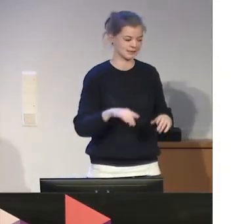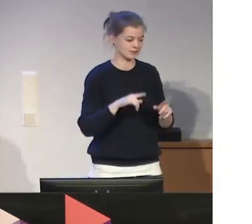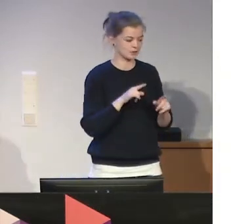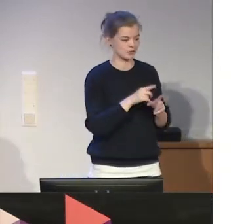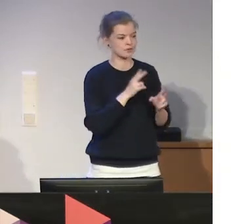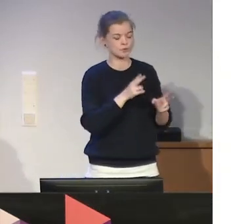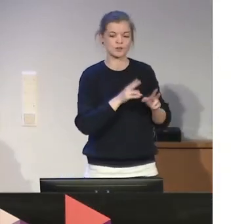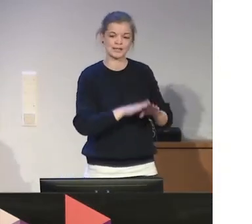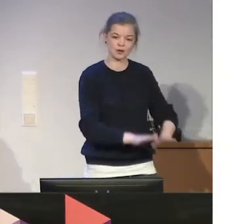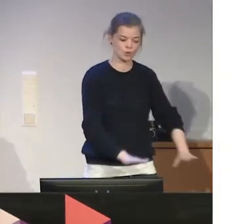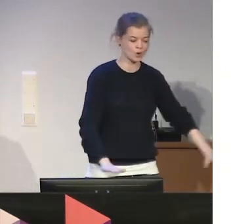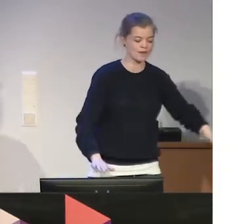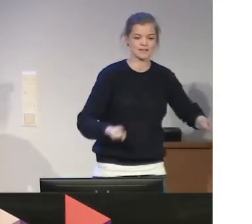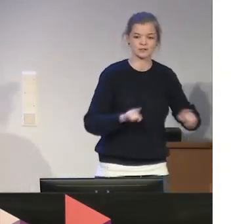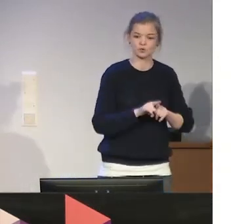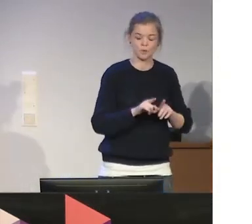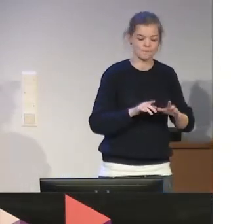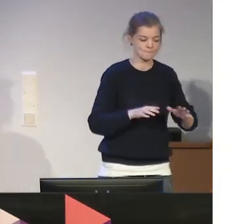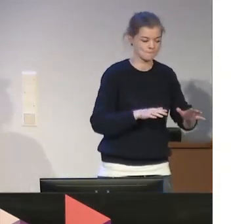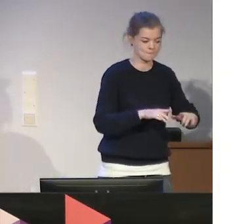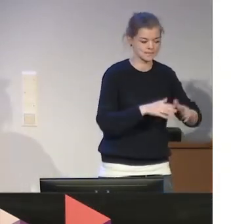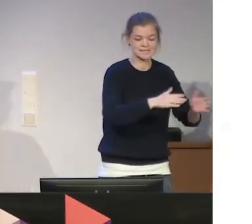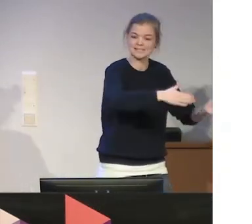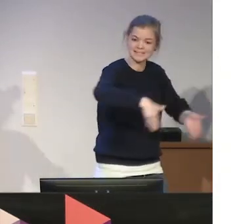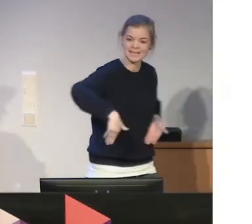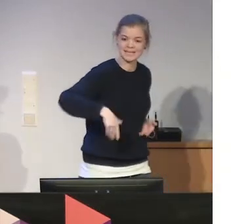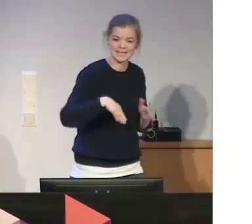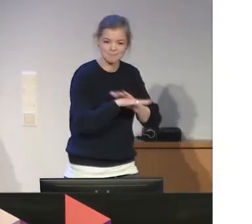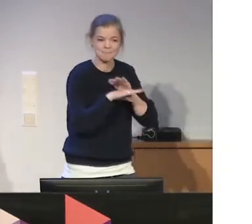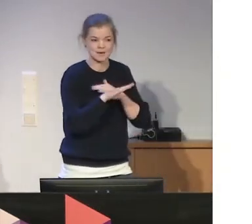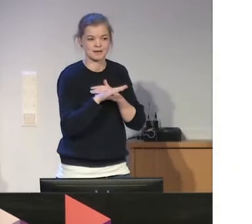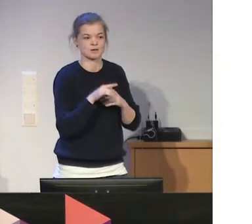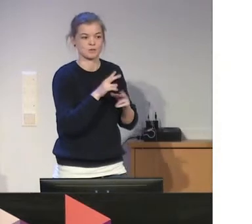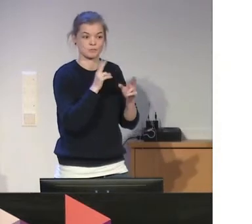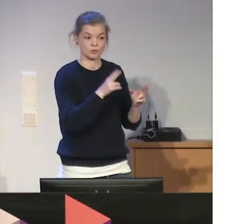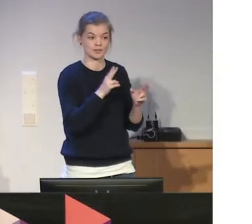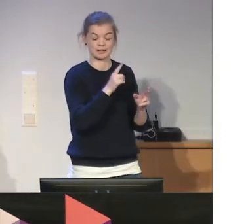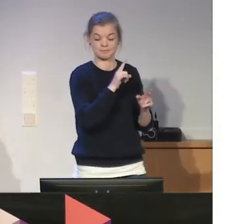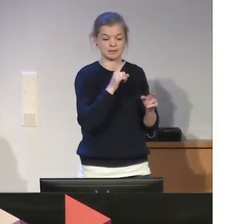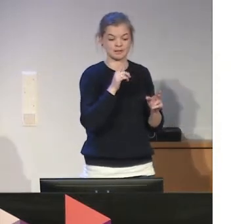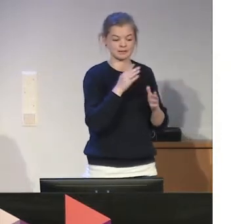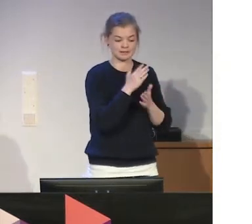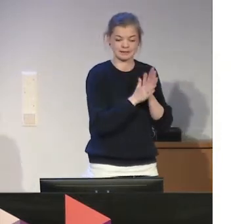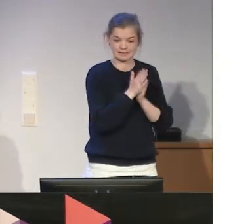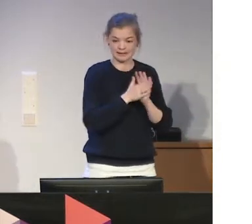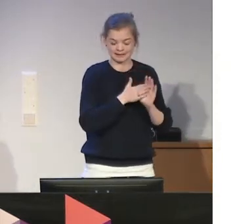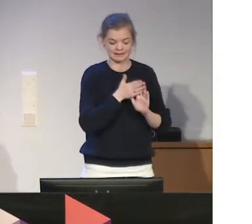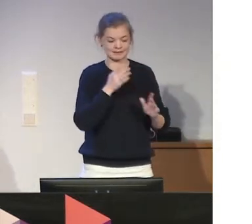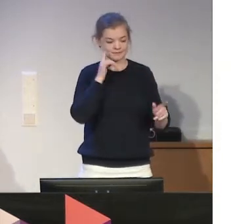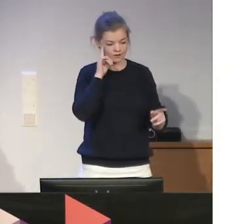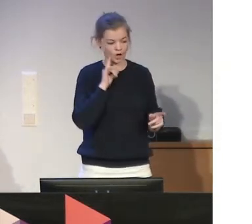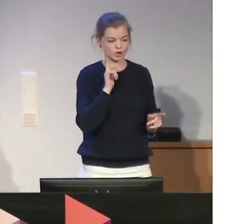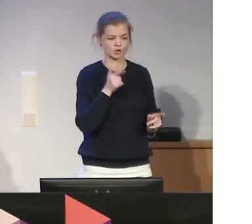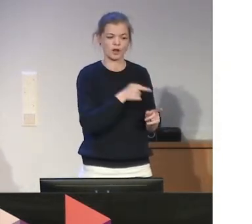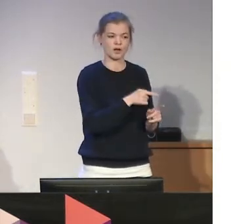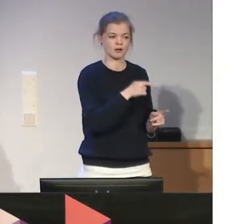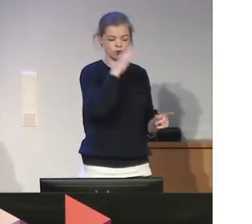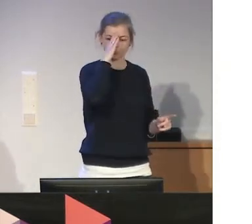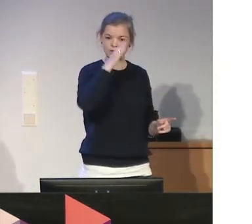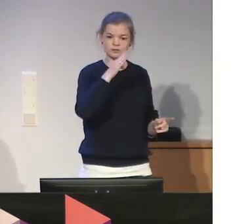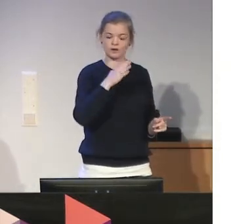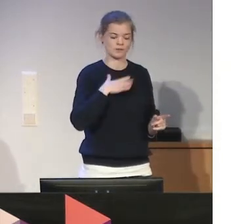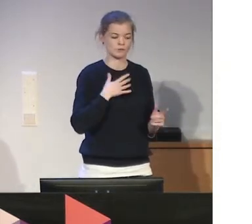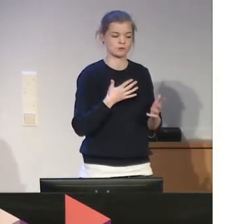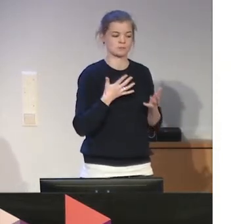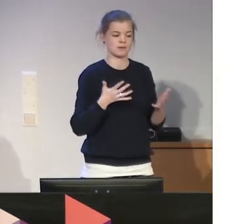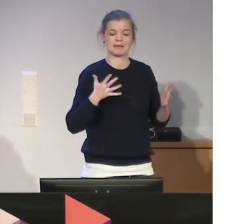show me, he was actually playing the whole thing with his body, acting, constructing a scene, and trying to show what's happening home using the